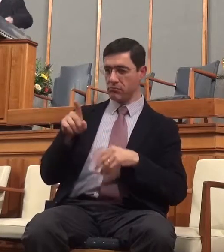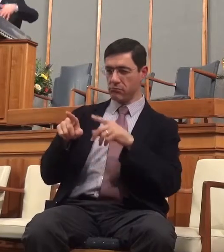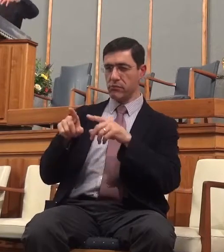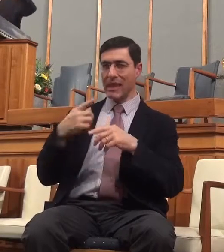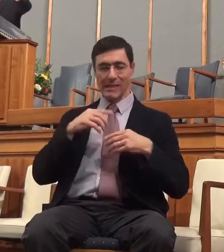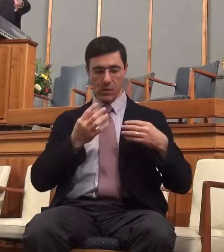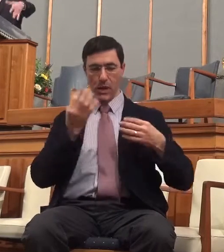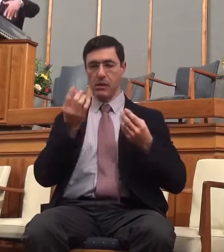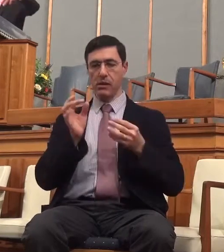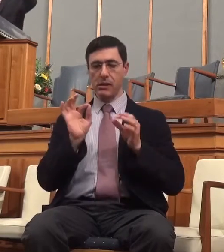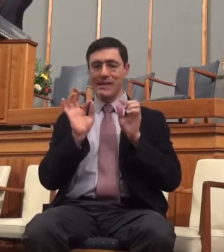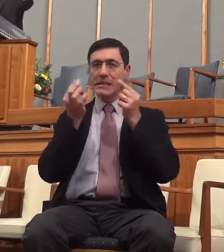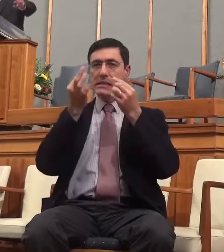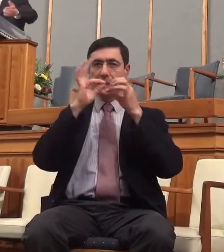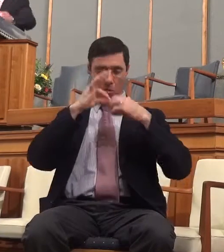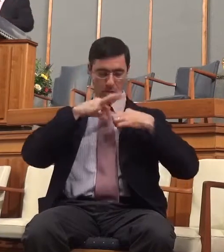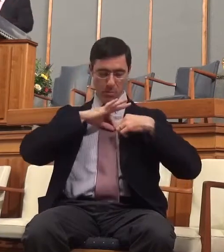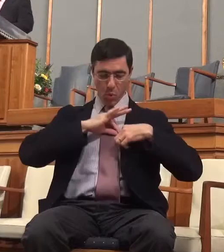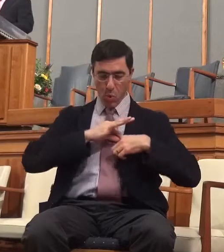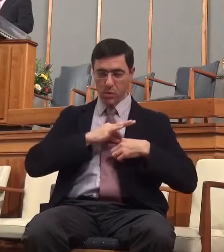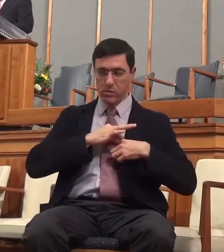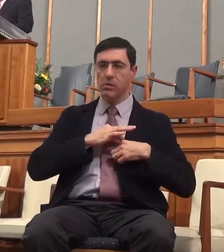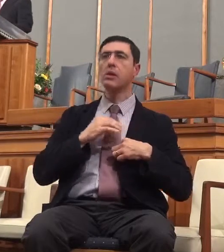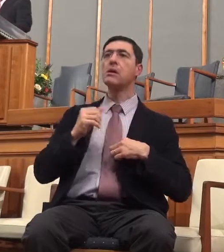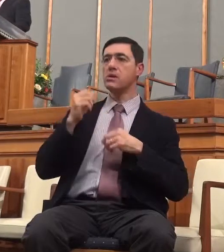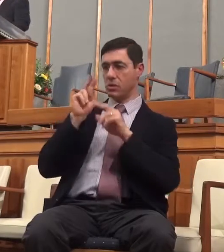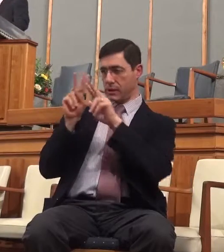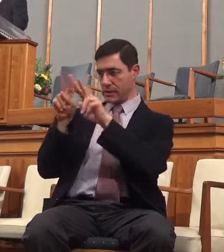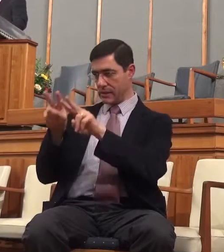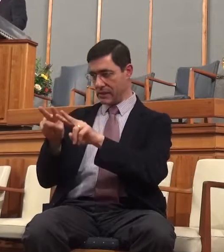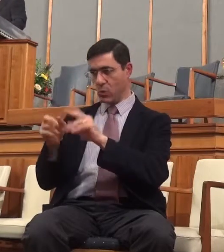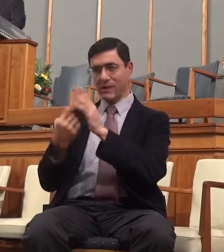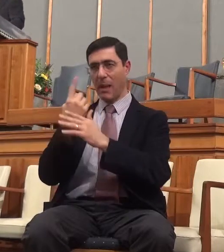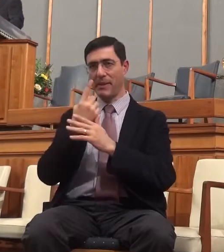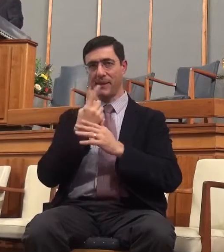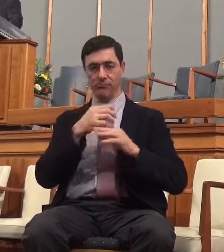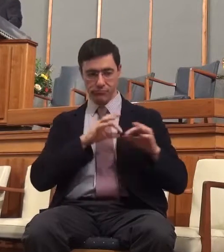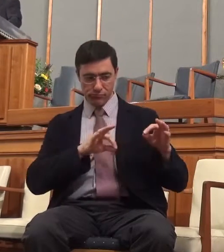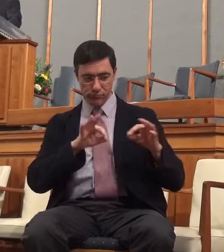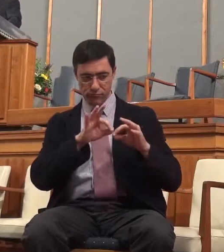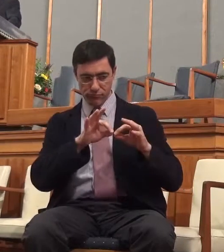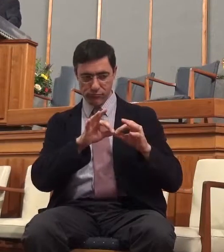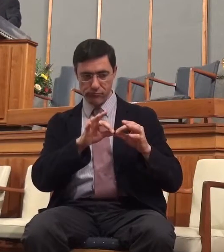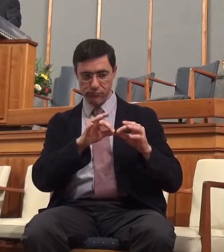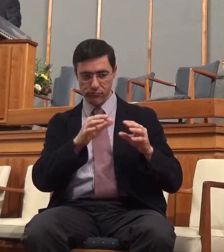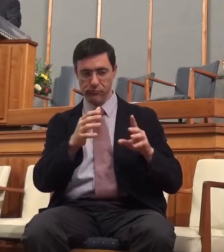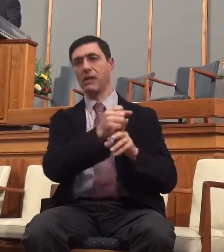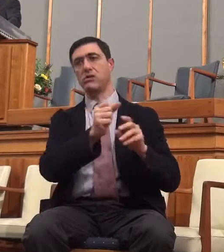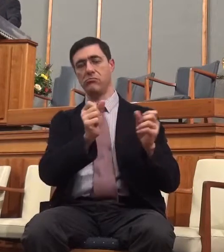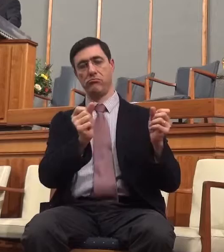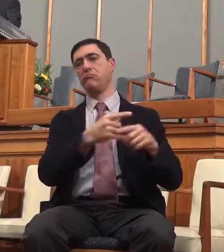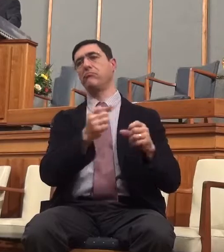doing, and they gave him insights. And fortunately, they faithfully represented what